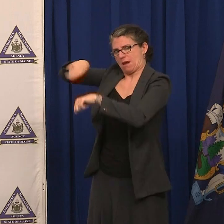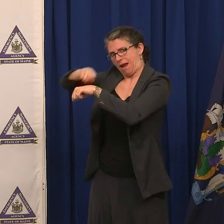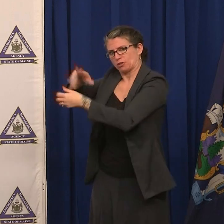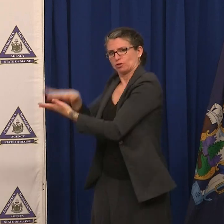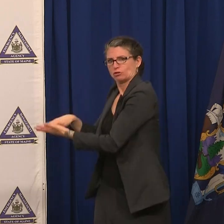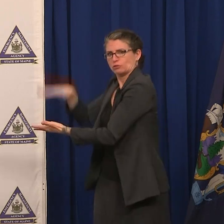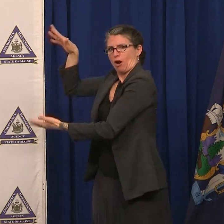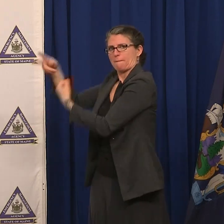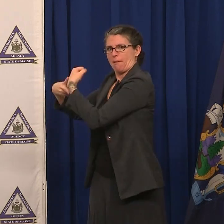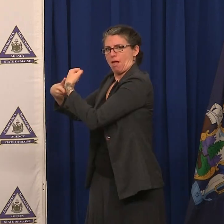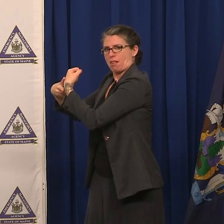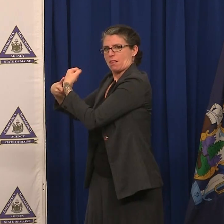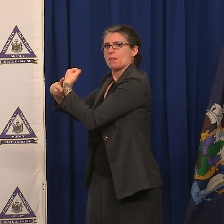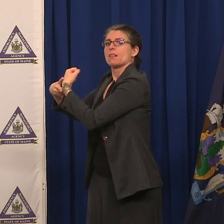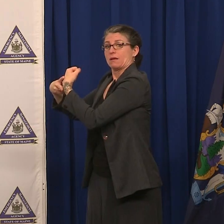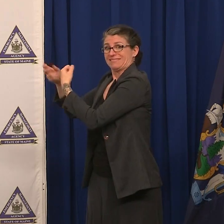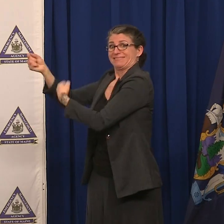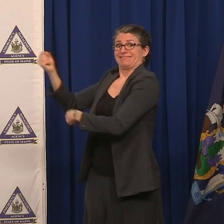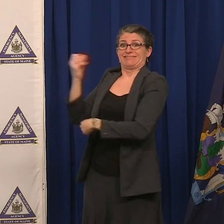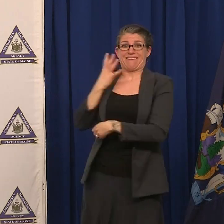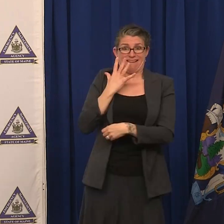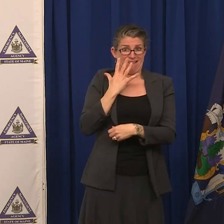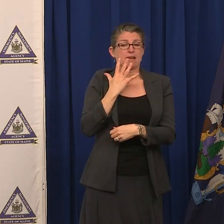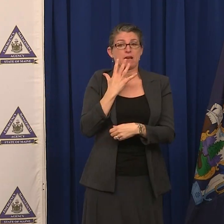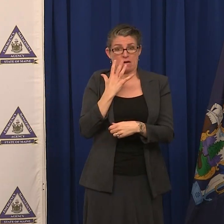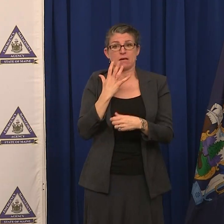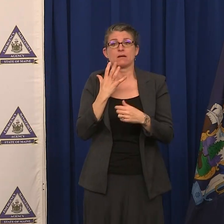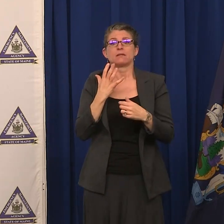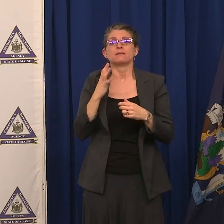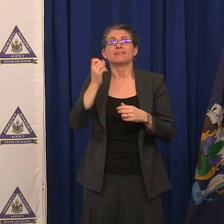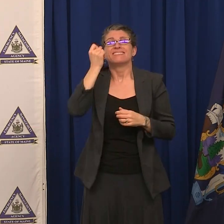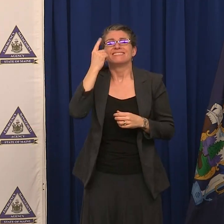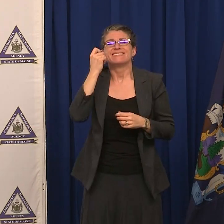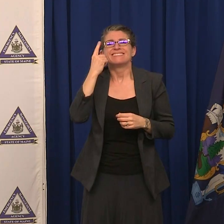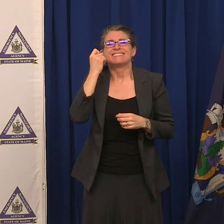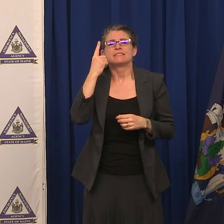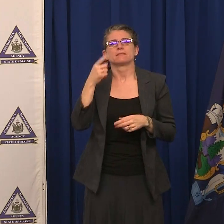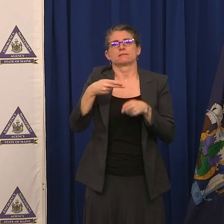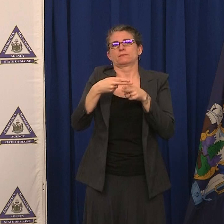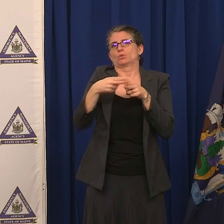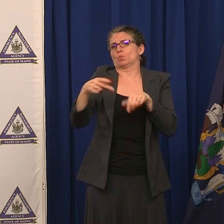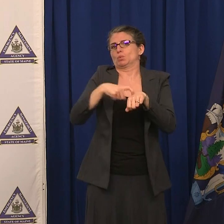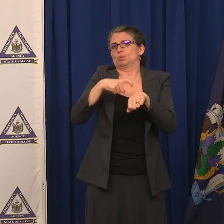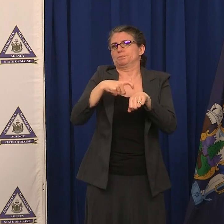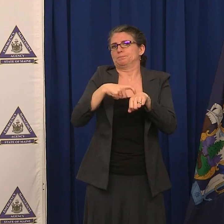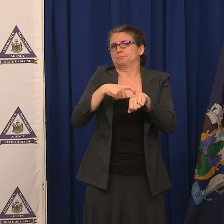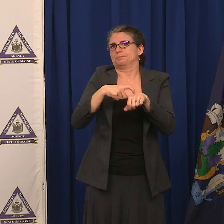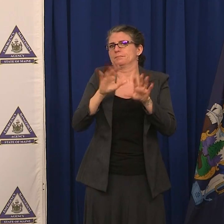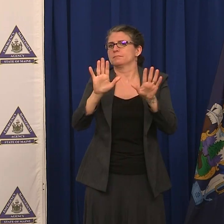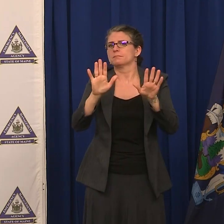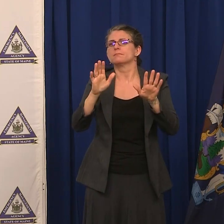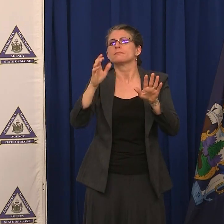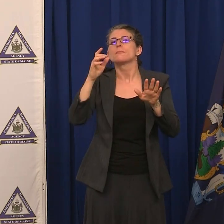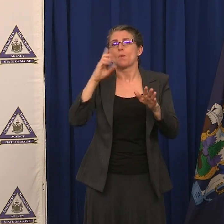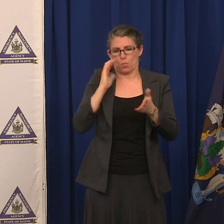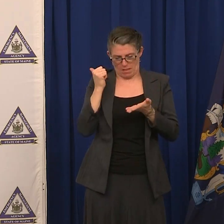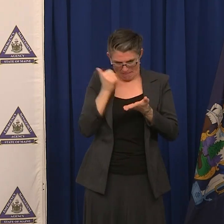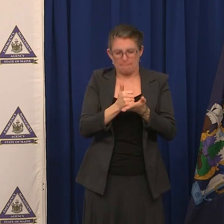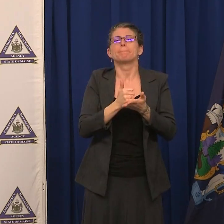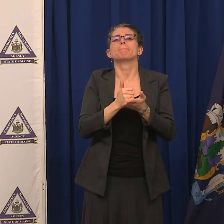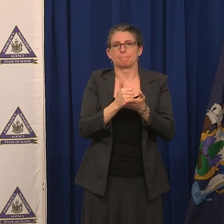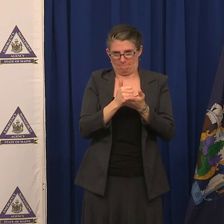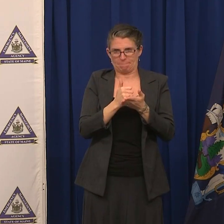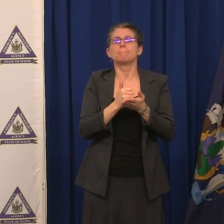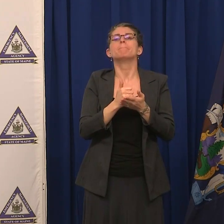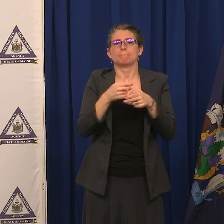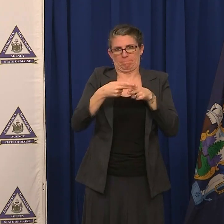of the short-term needs that we know are out there, that we acknowledge that the healthcare workers who I've mentioned are contending